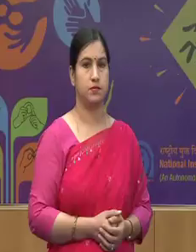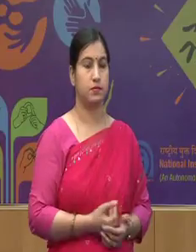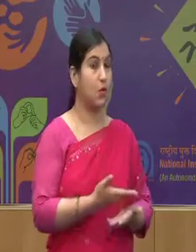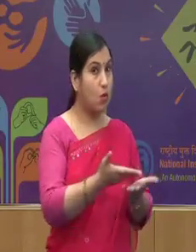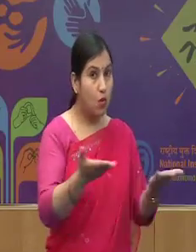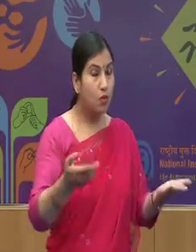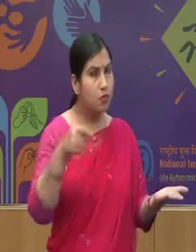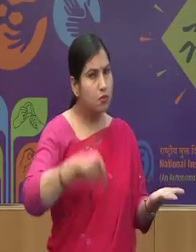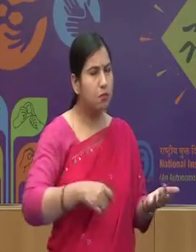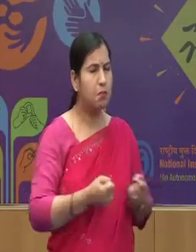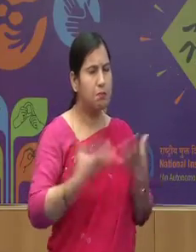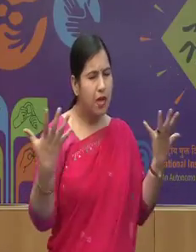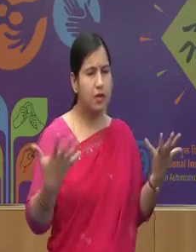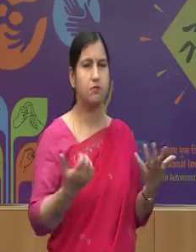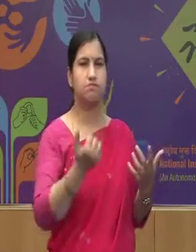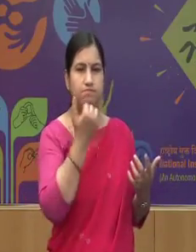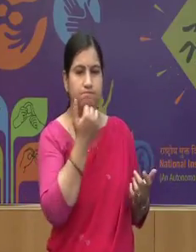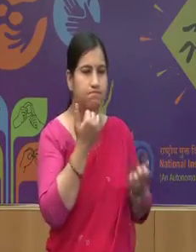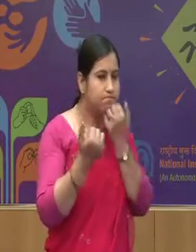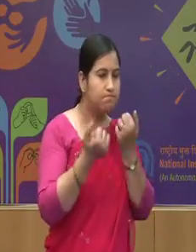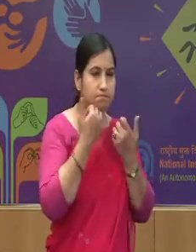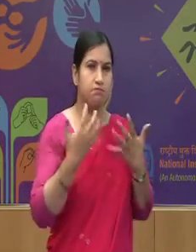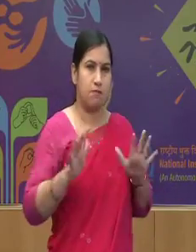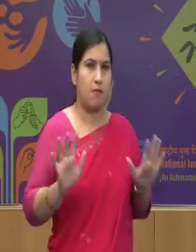All this while, many wrong and dangerous activities of